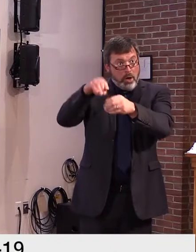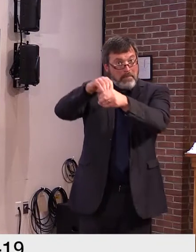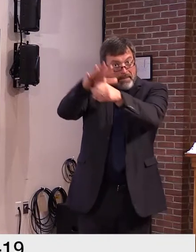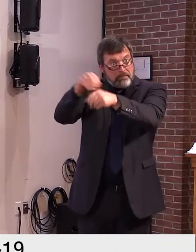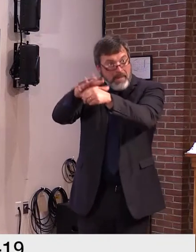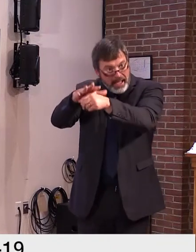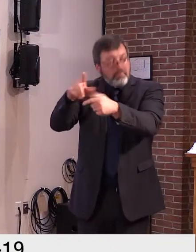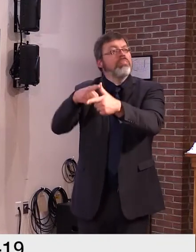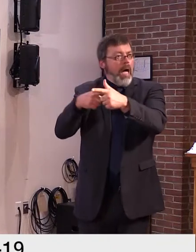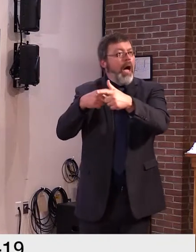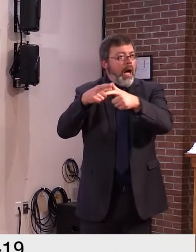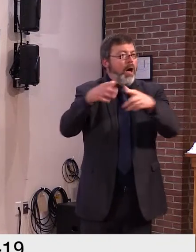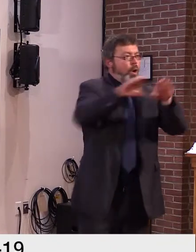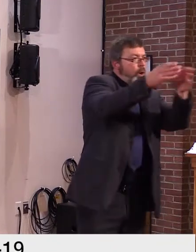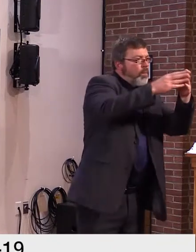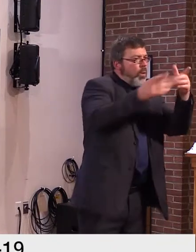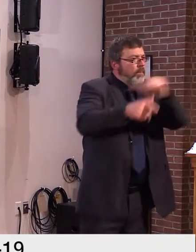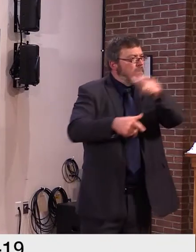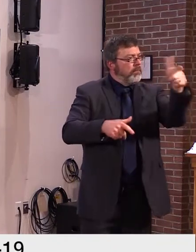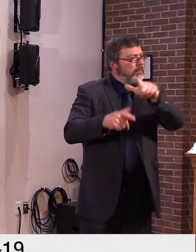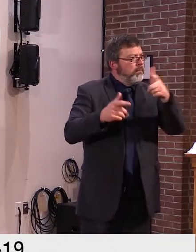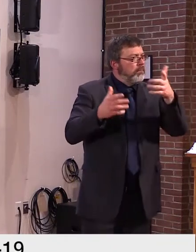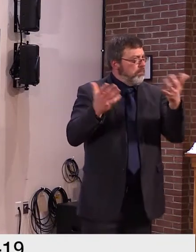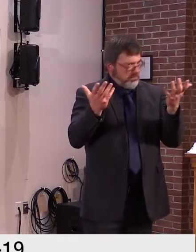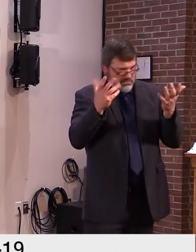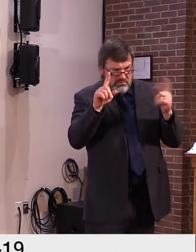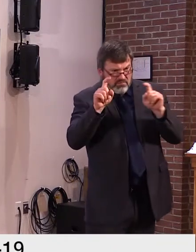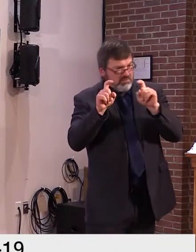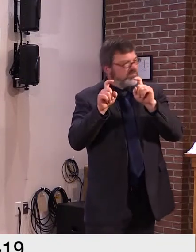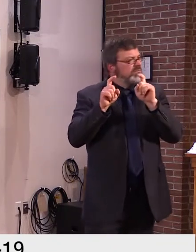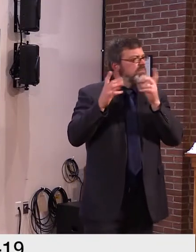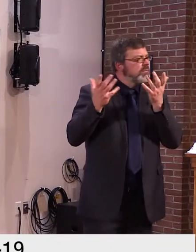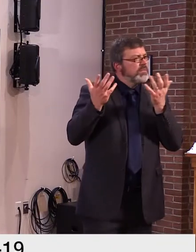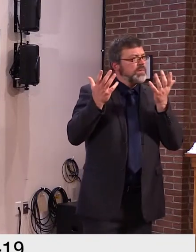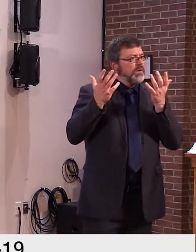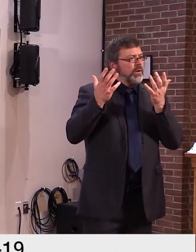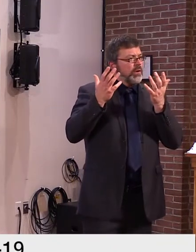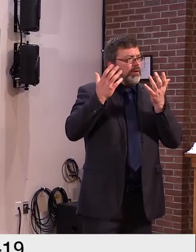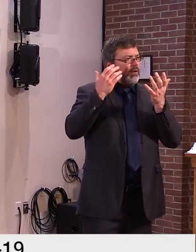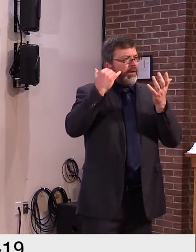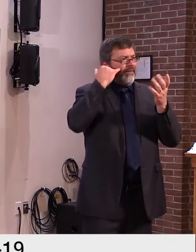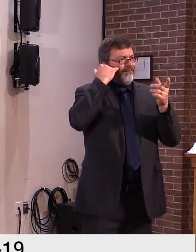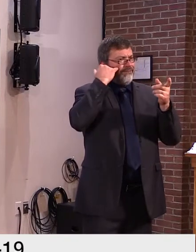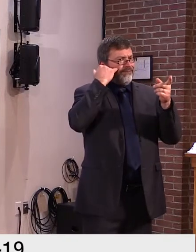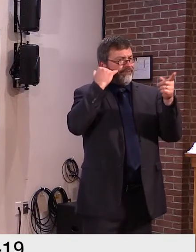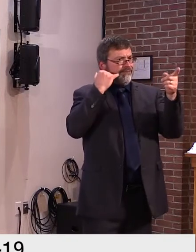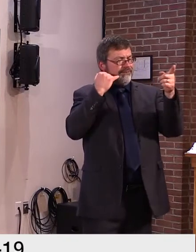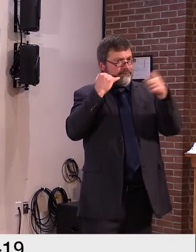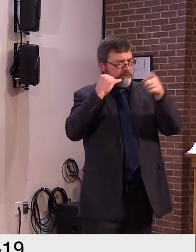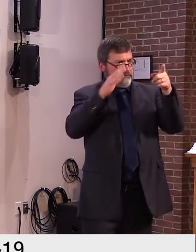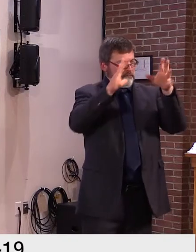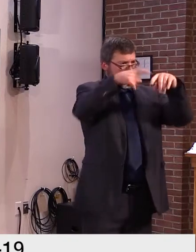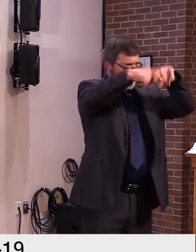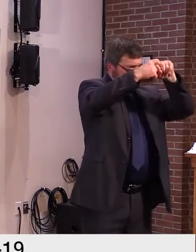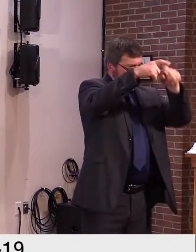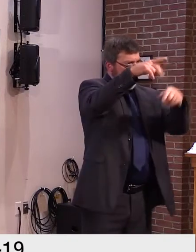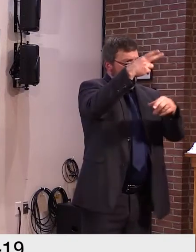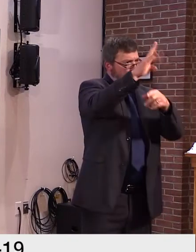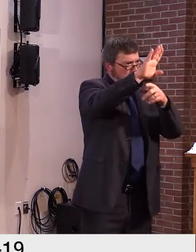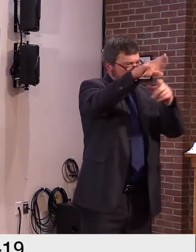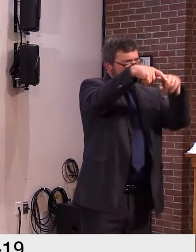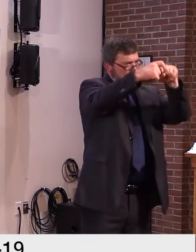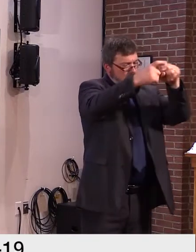they're on standby, if they're allowed to return to their normal everyday jobs, or sort of what that holding period looks like for